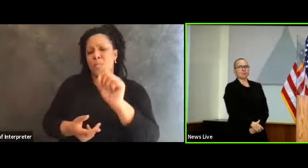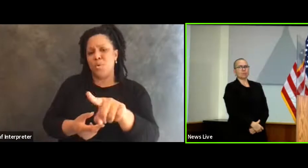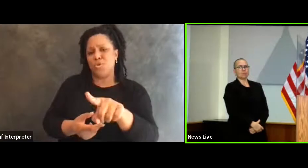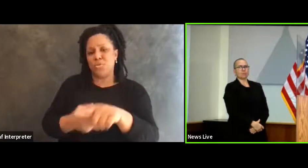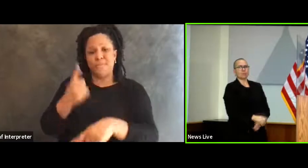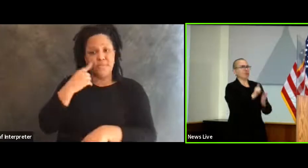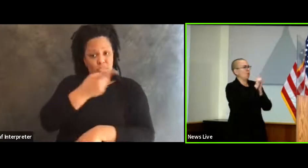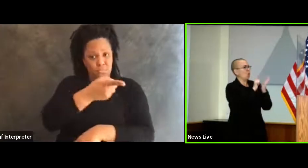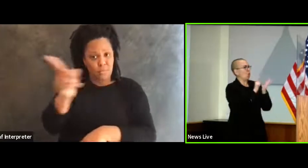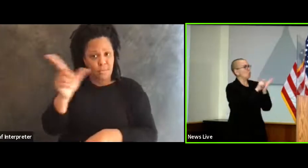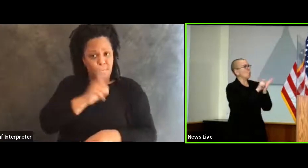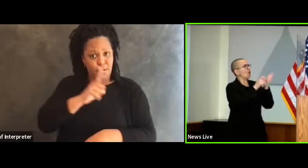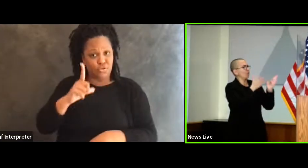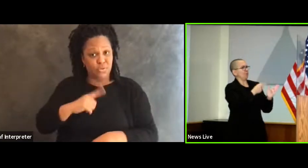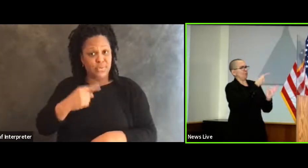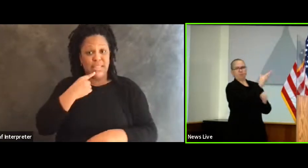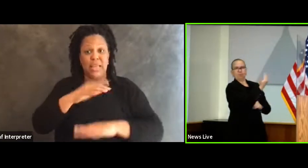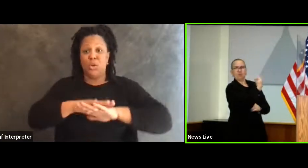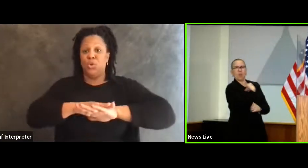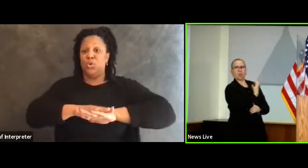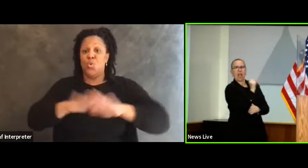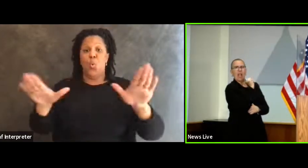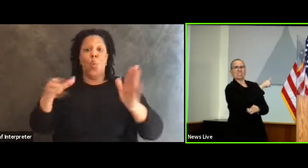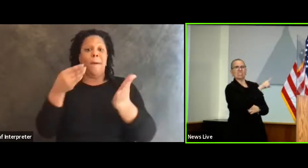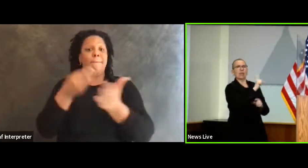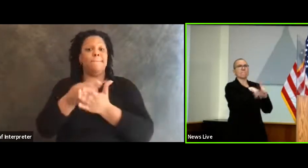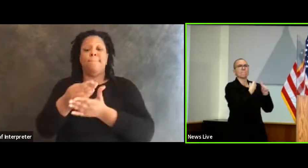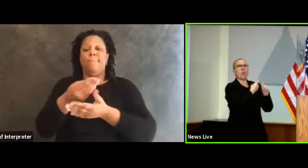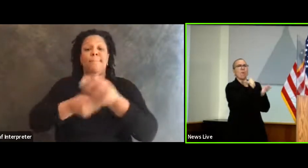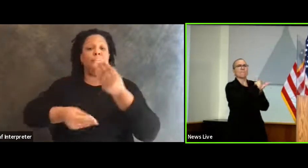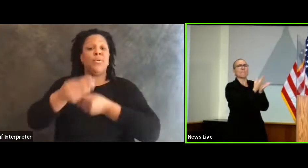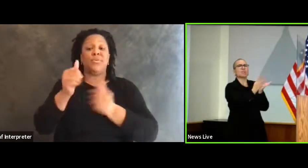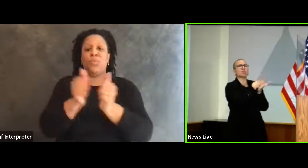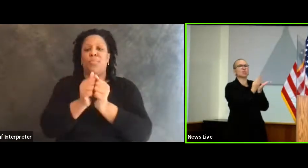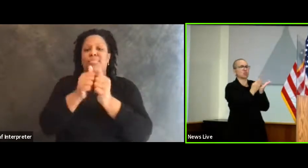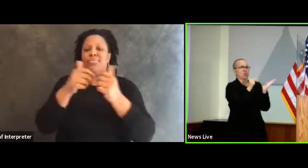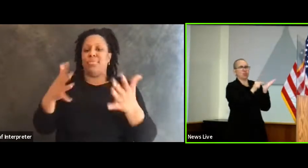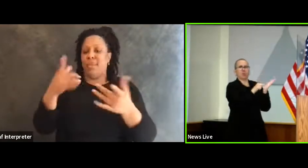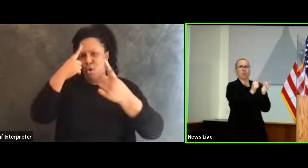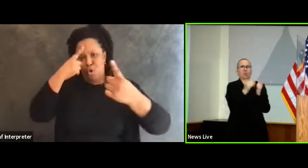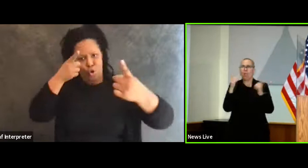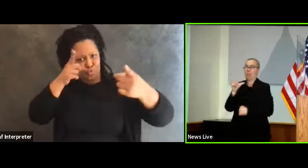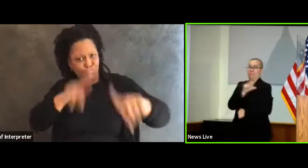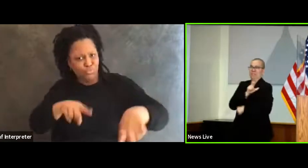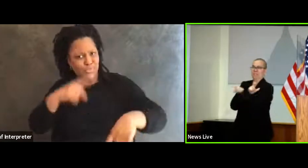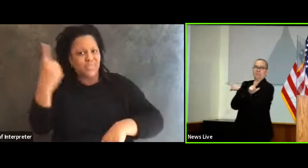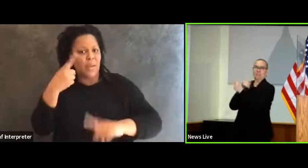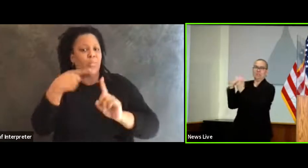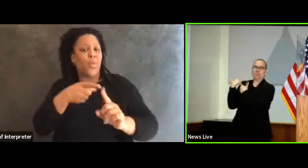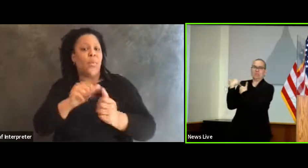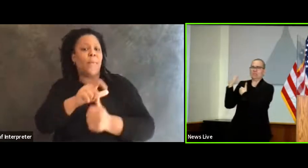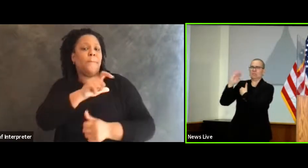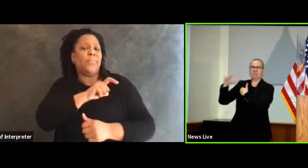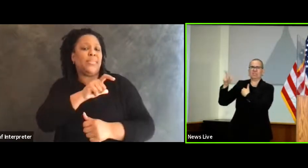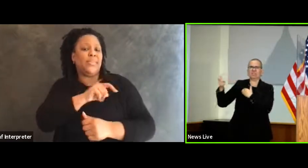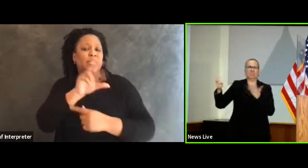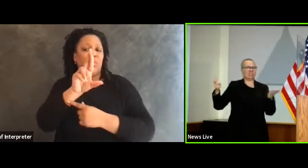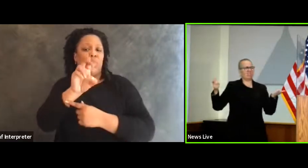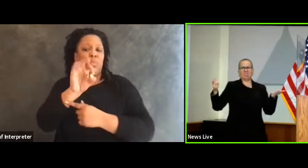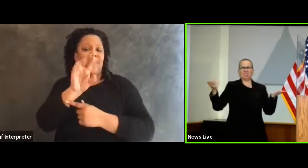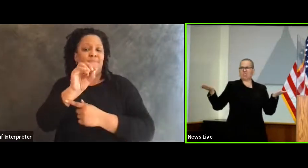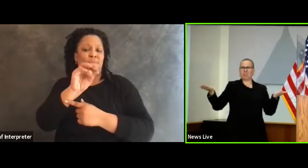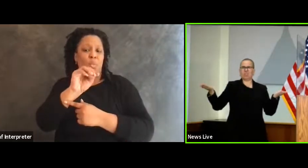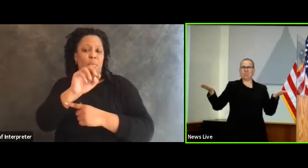budget without a deal on police accountability. Senator Kent, I think members of your caucus have put out this